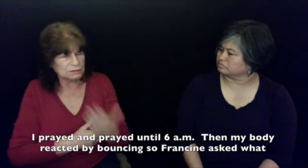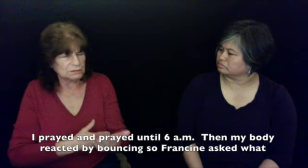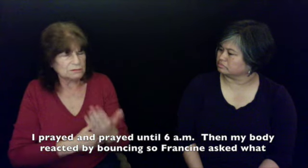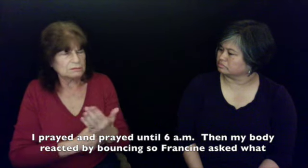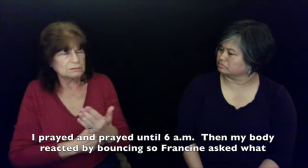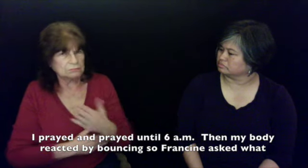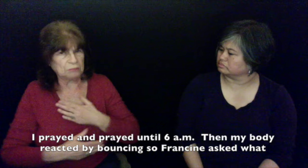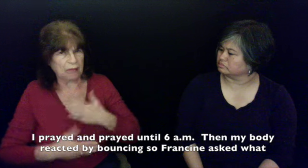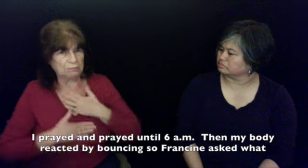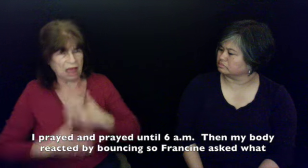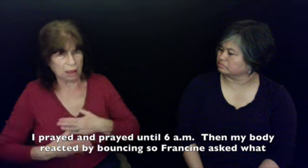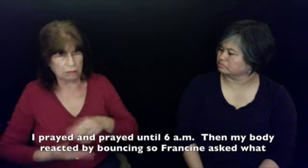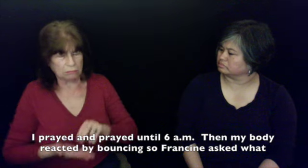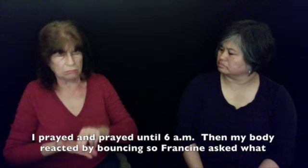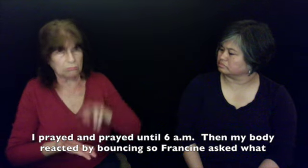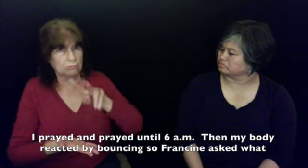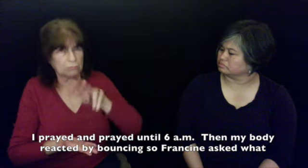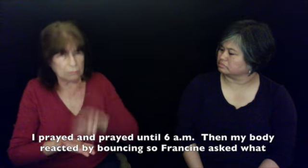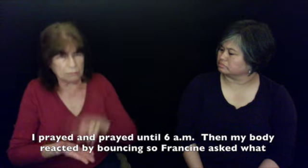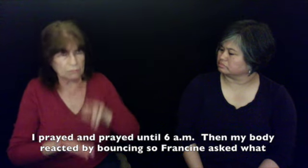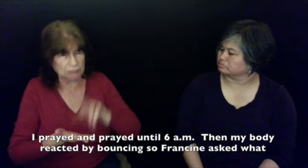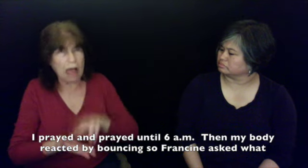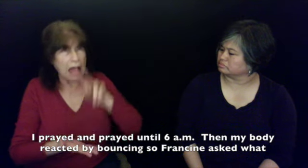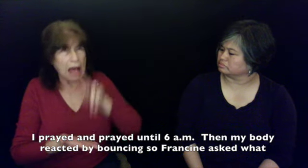by bouncing, so Francine asked,